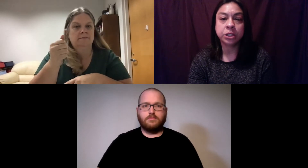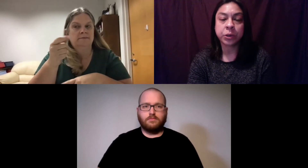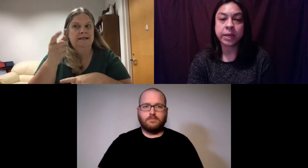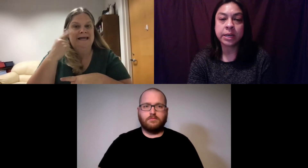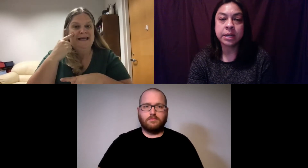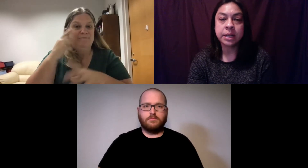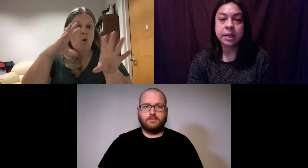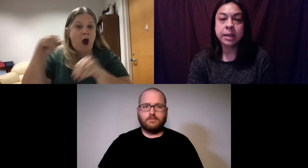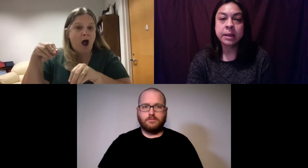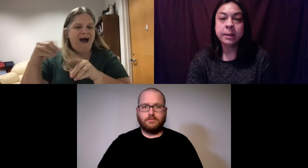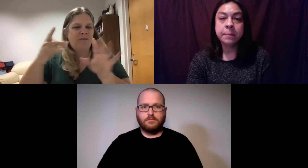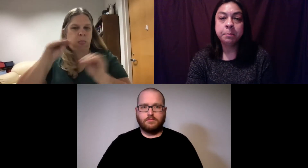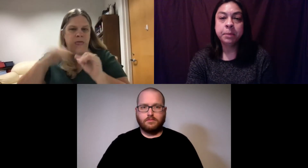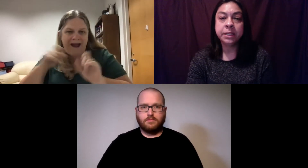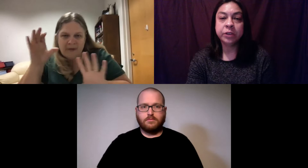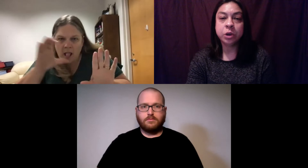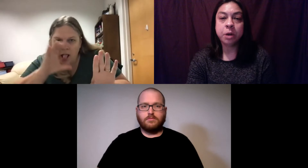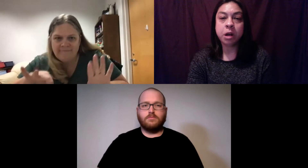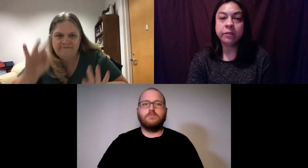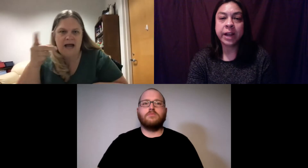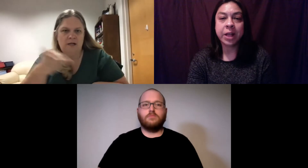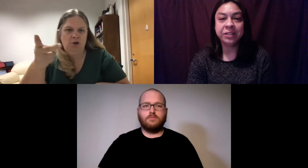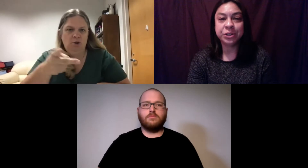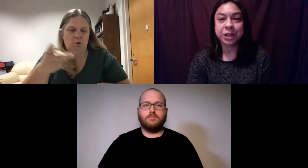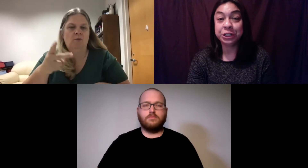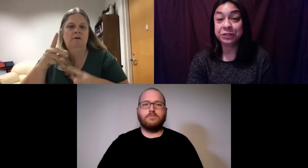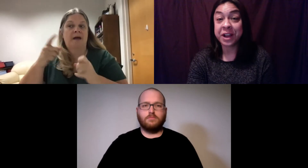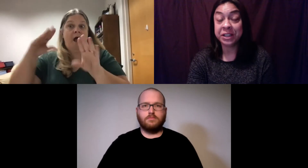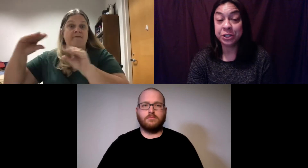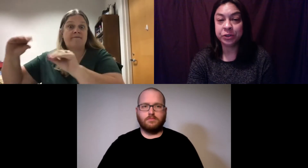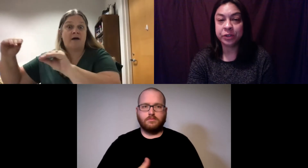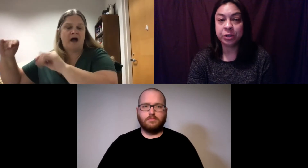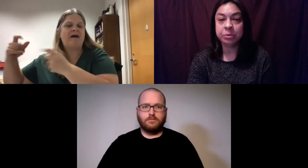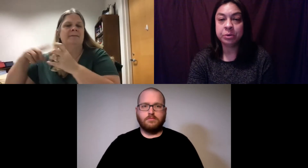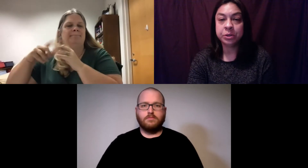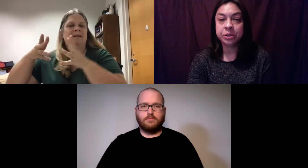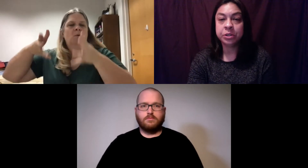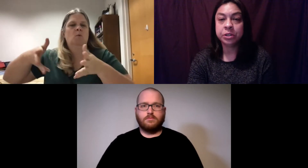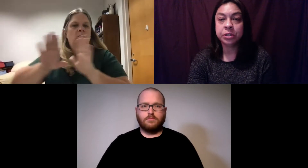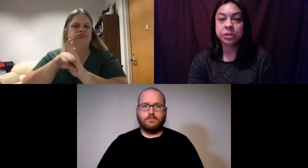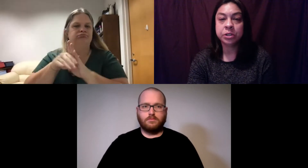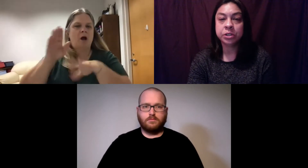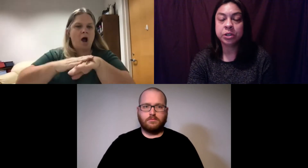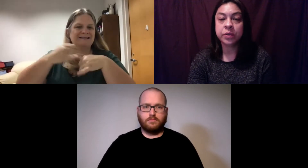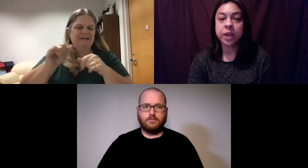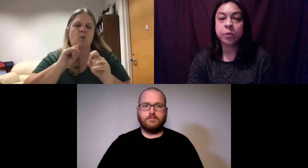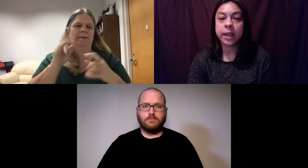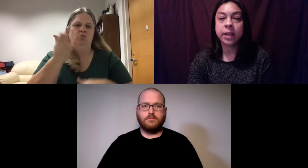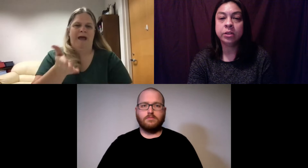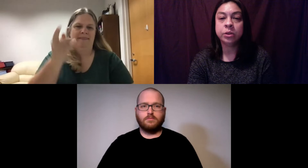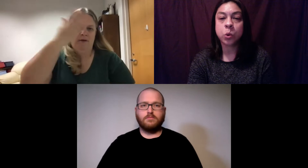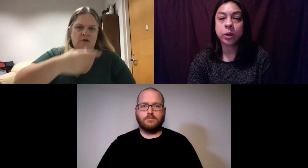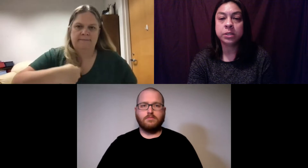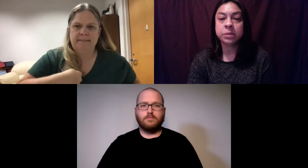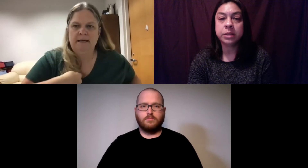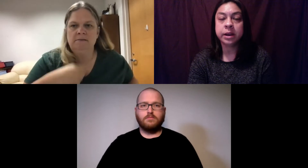on the screen. Because if you come off, then I'll have to try to look to find the two of you. So that way